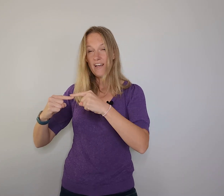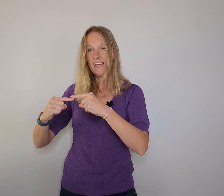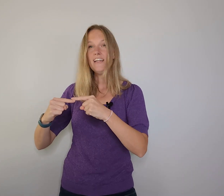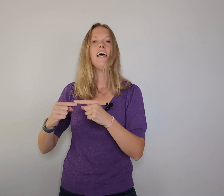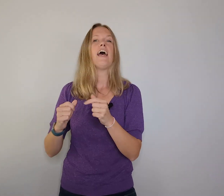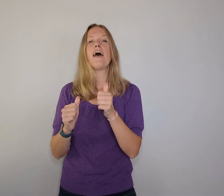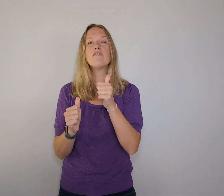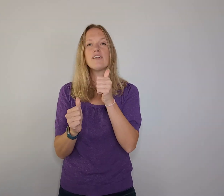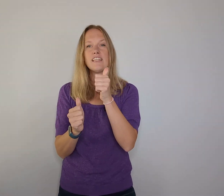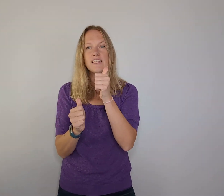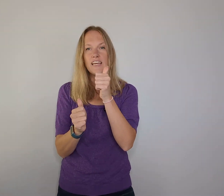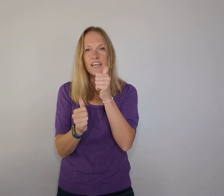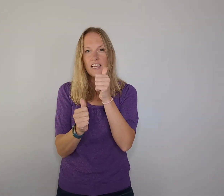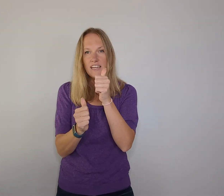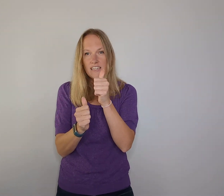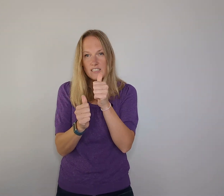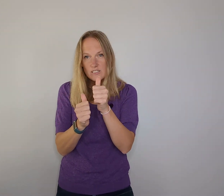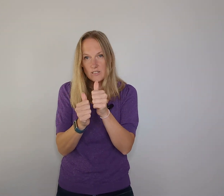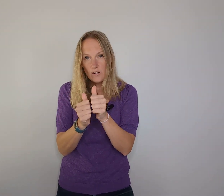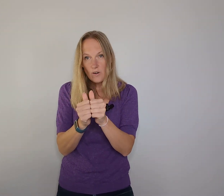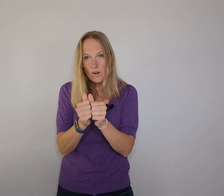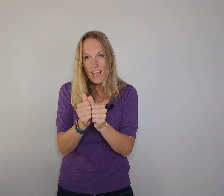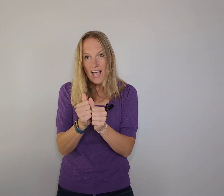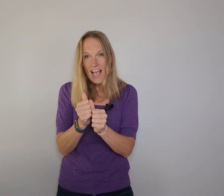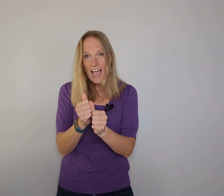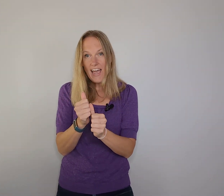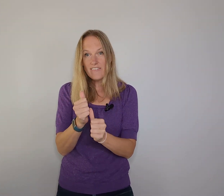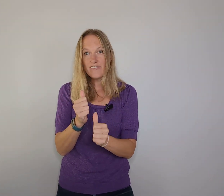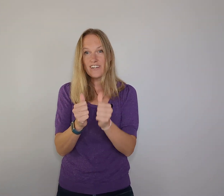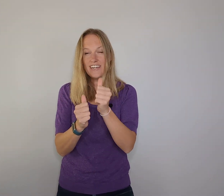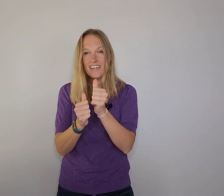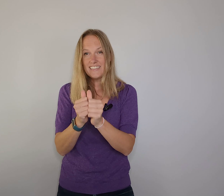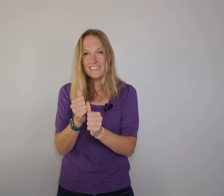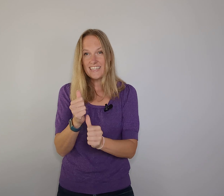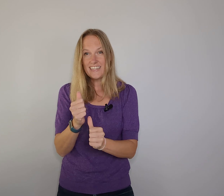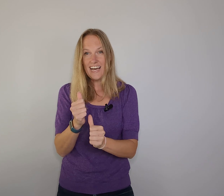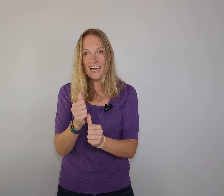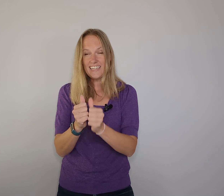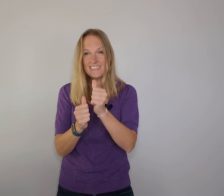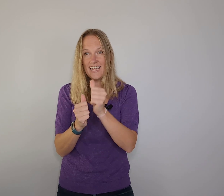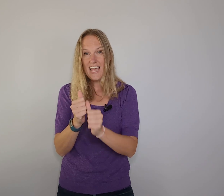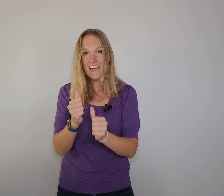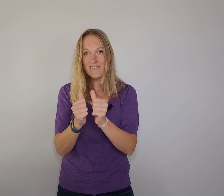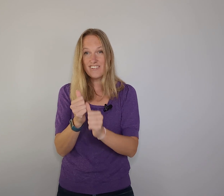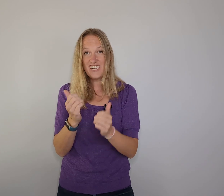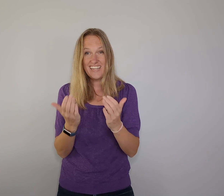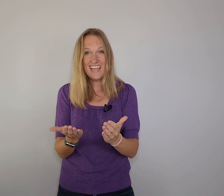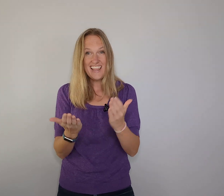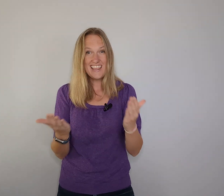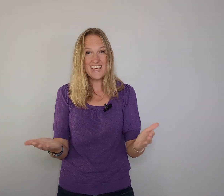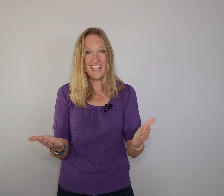when everything, so every is like that, everything,